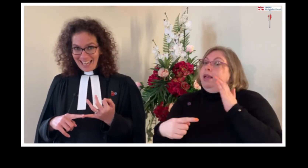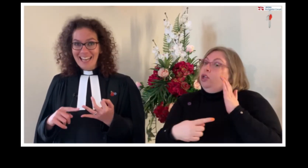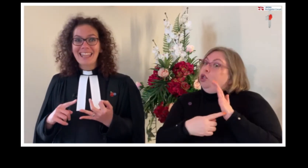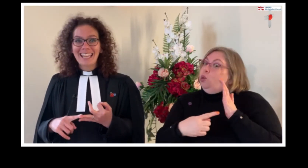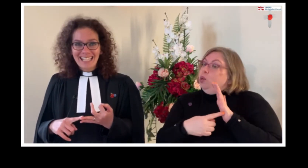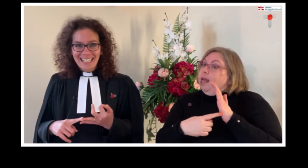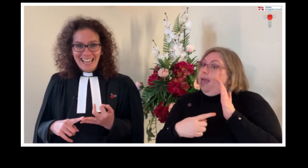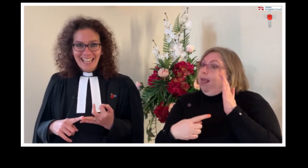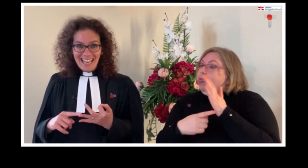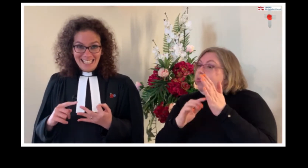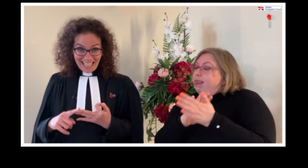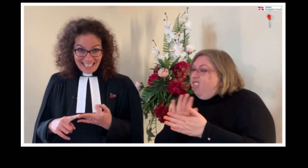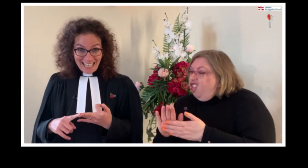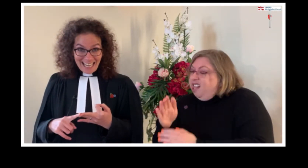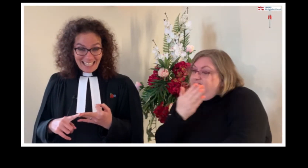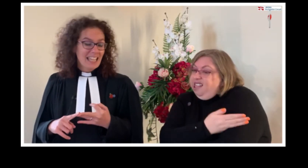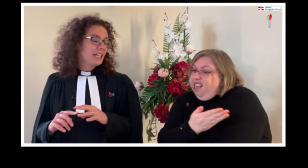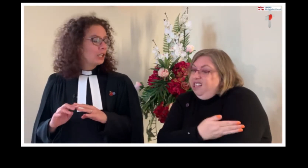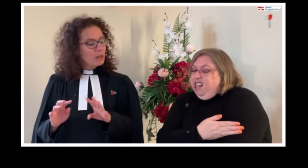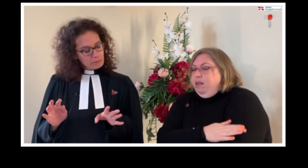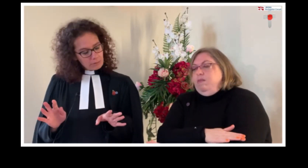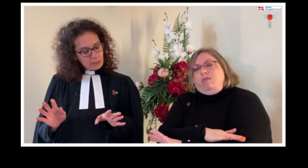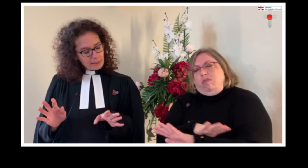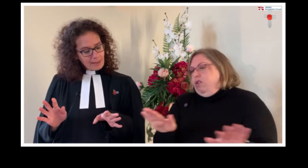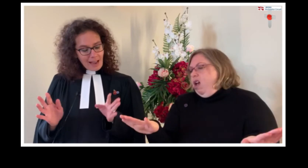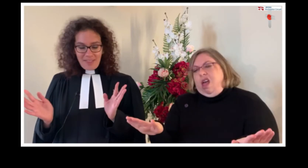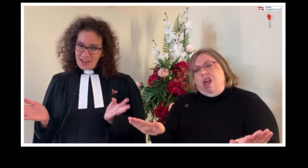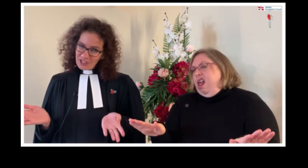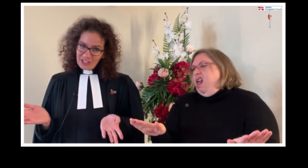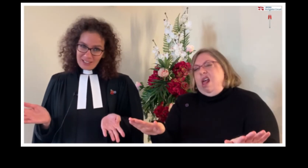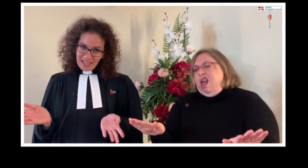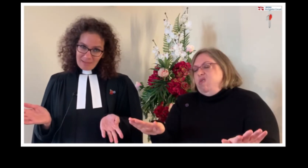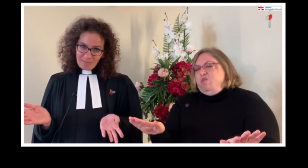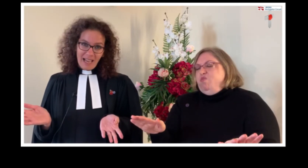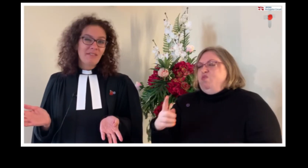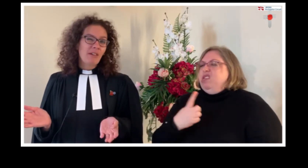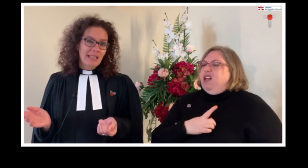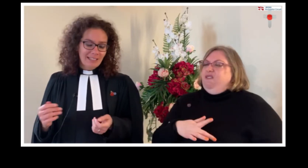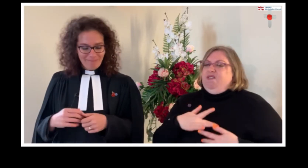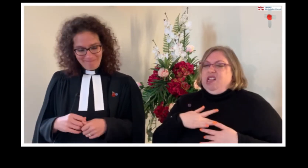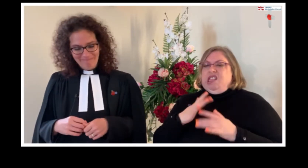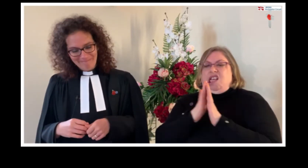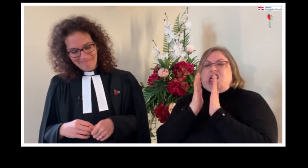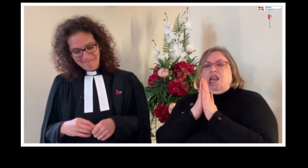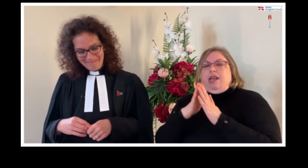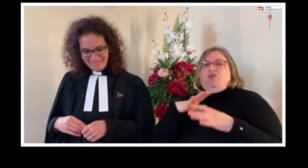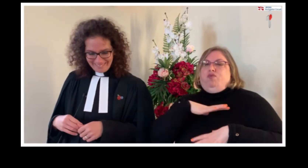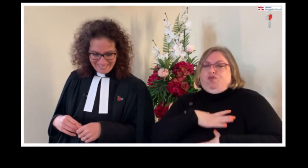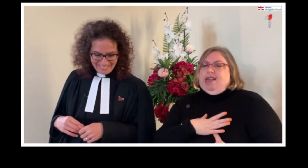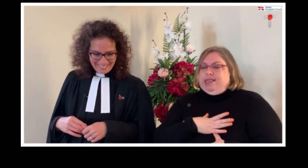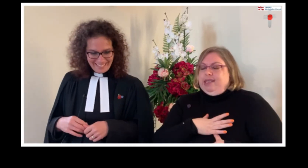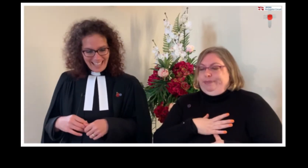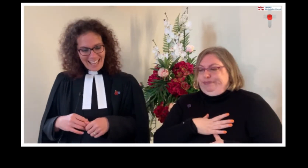Tuesday and a Thursday and a Saturday, I think no. And then on a Sunday, I have a rest.